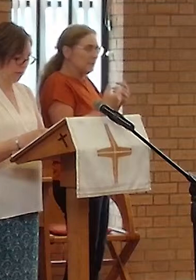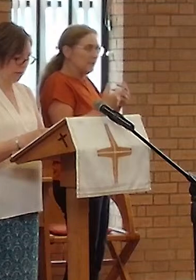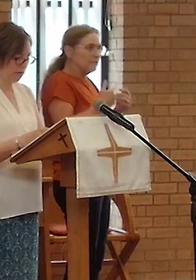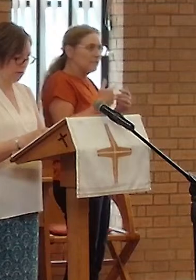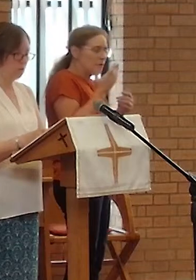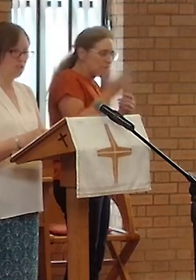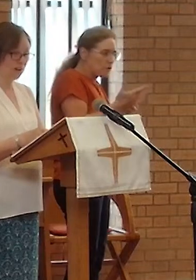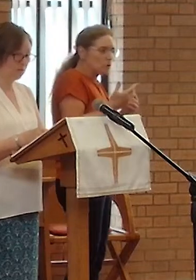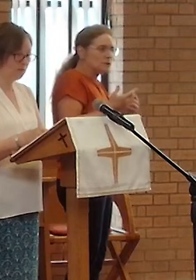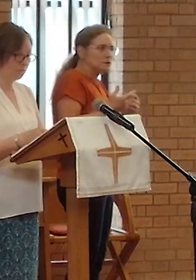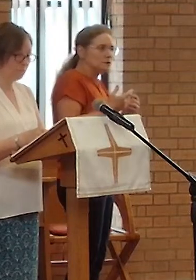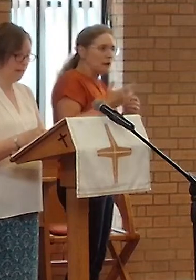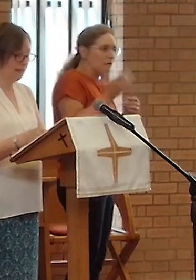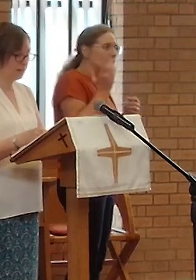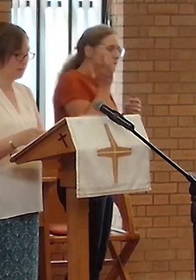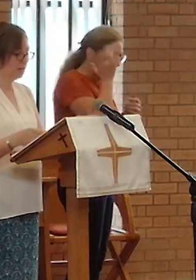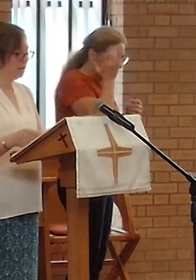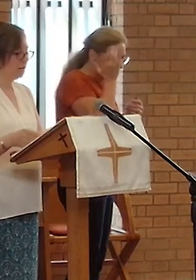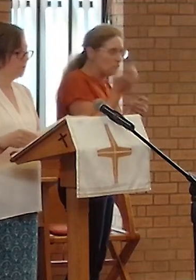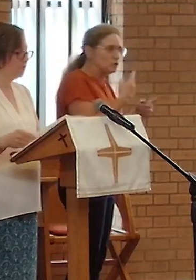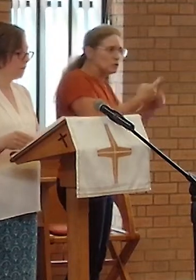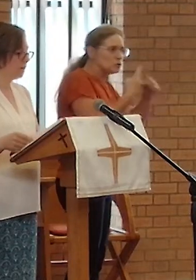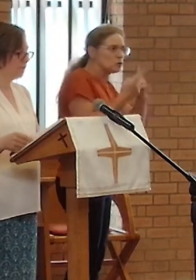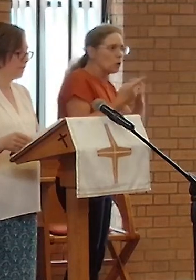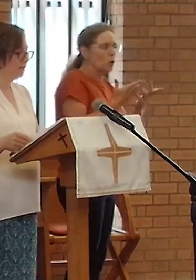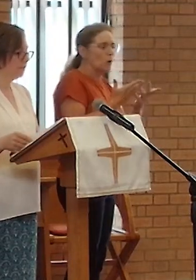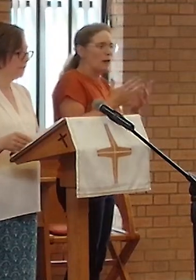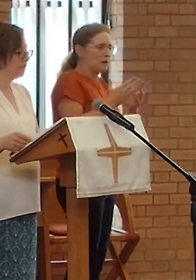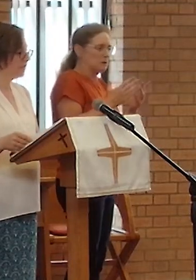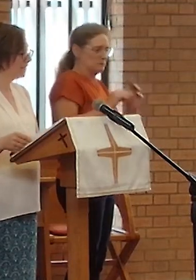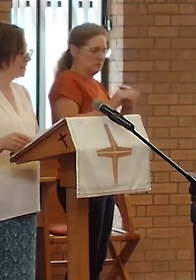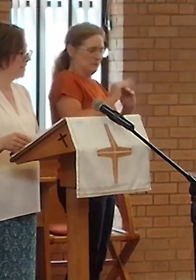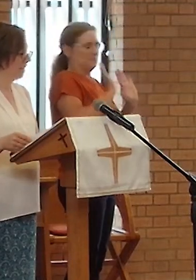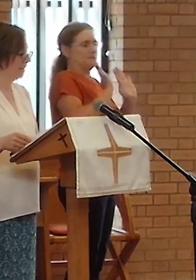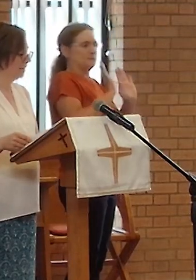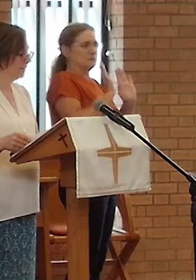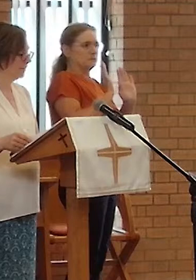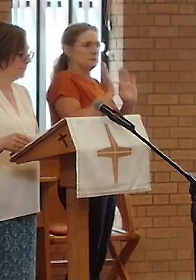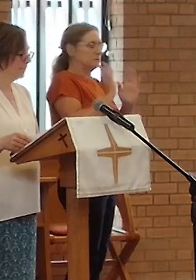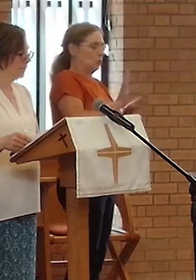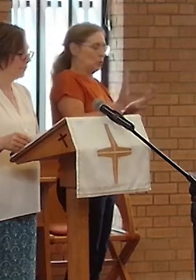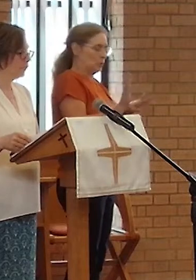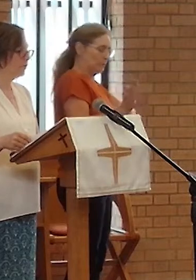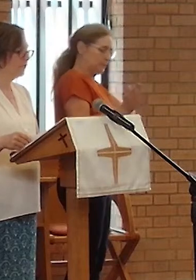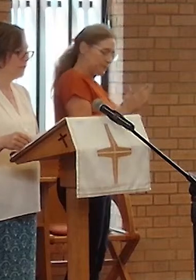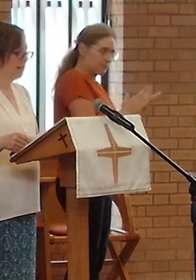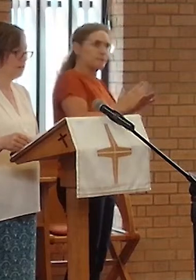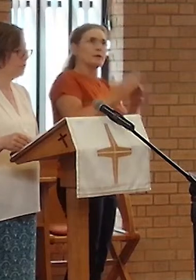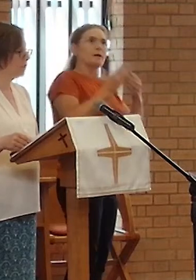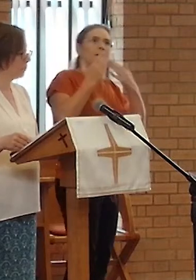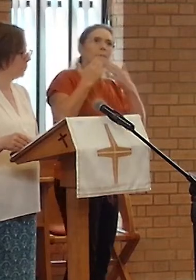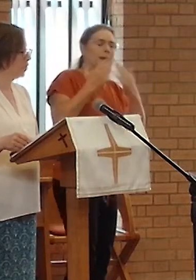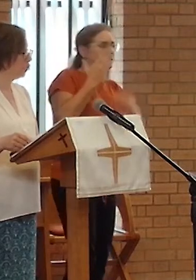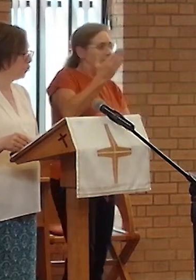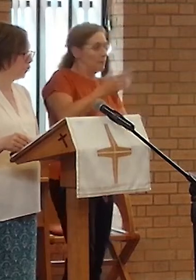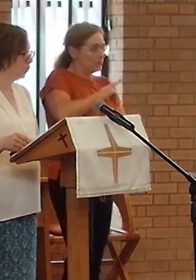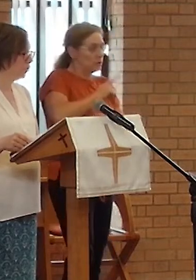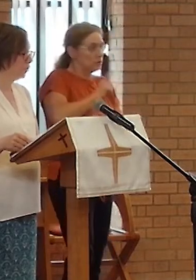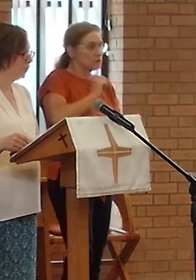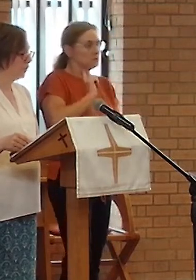joking, which are out of place, but rather thanksgiving. For of this you can be